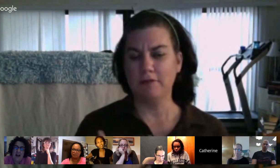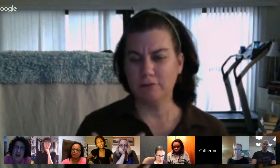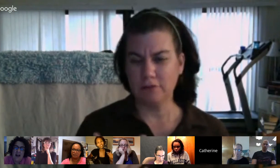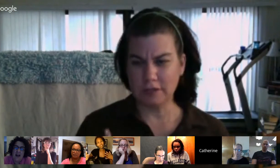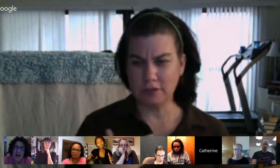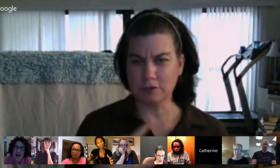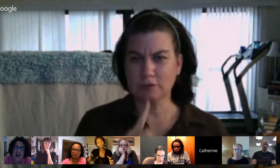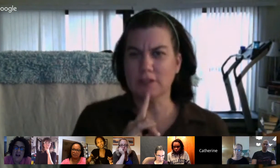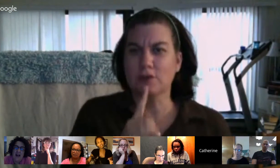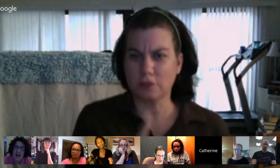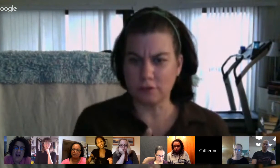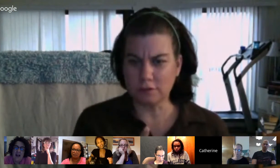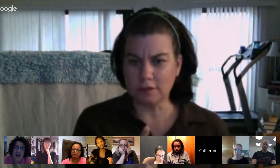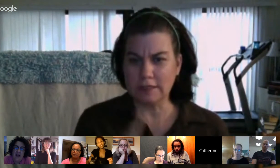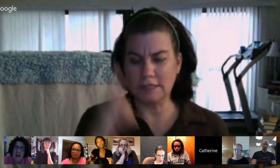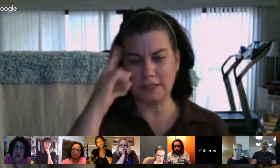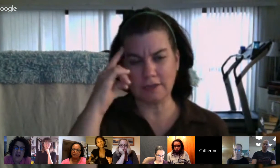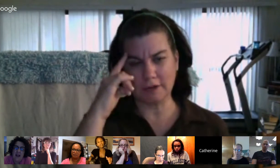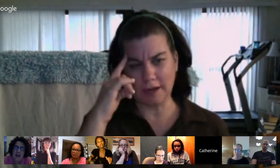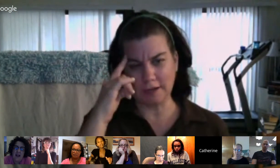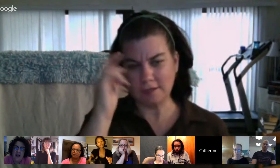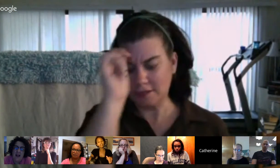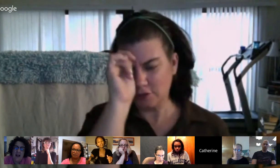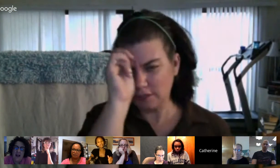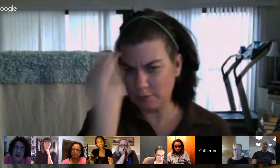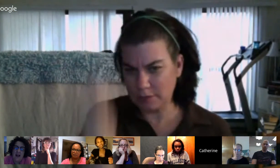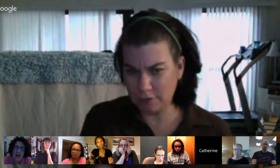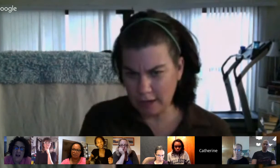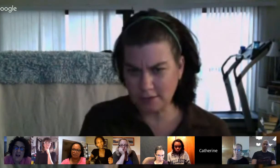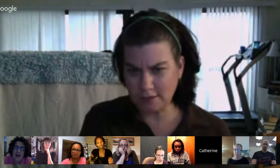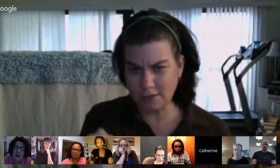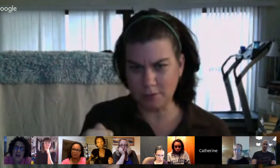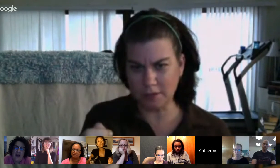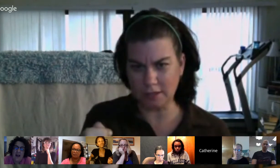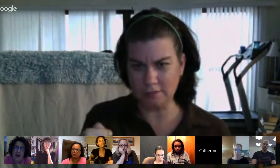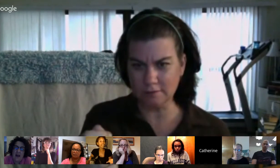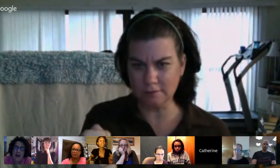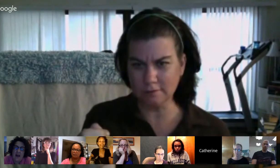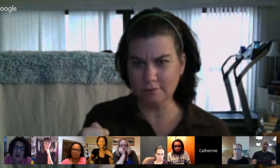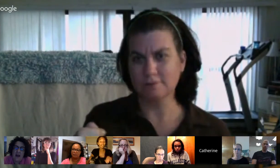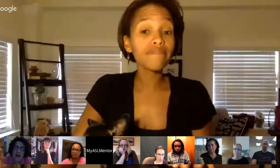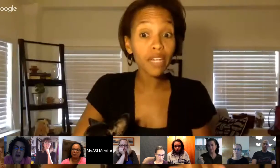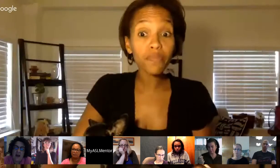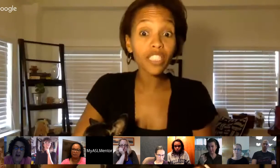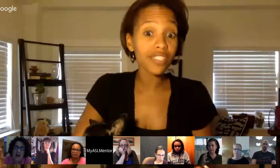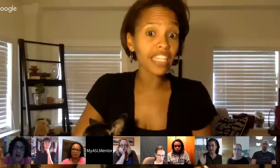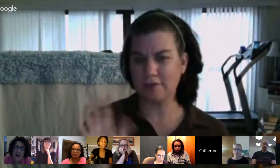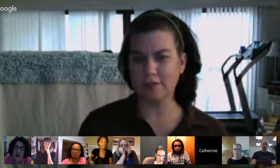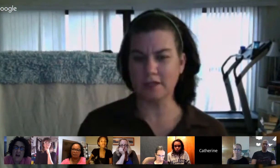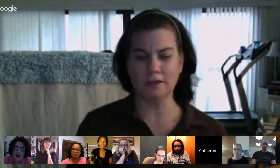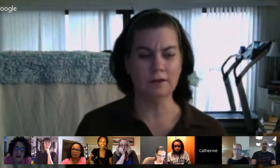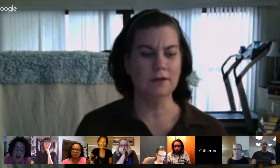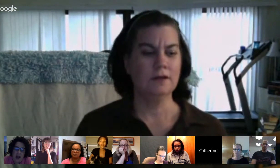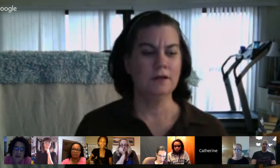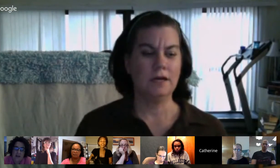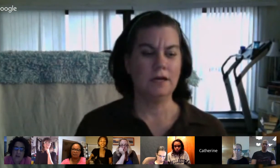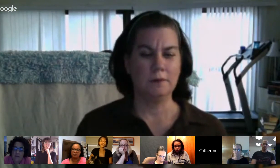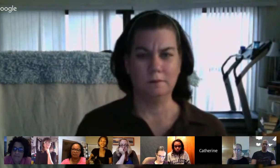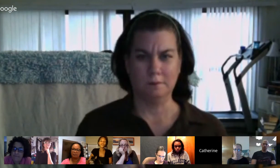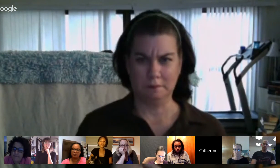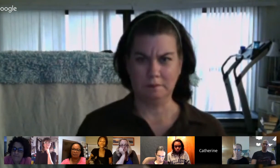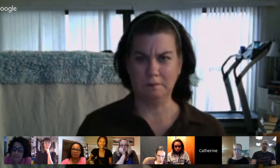may feel literal, is to think of it as you're tipping your hat to somebody. Right, exactly. Yep, that kind of a thing.